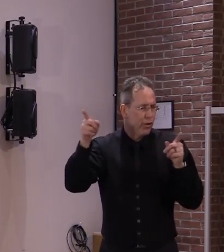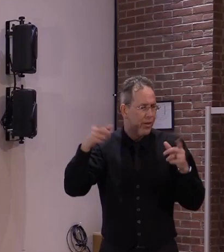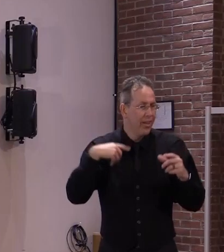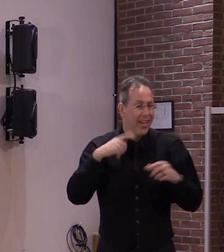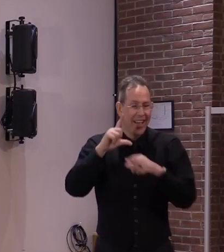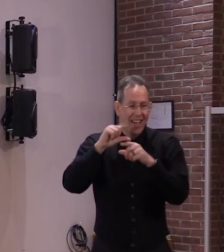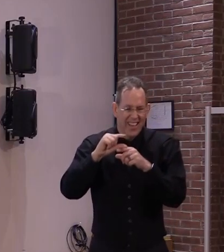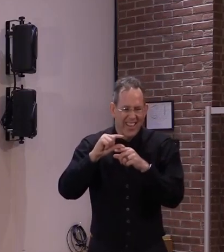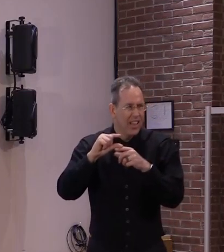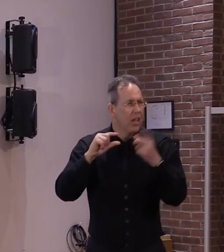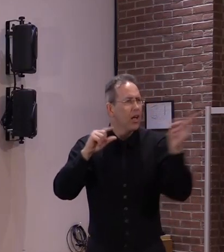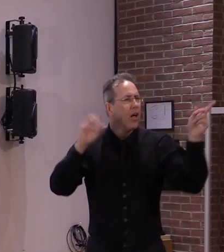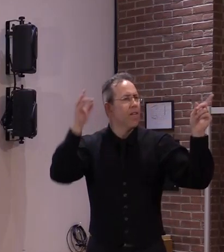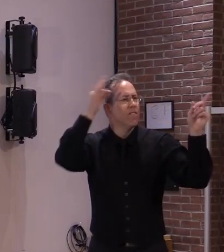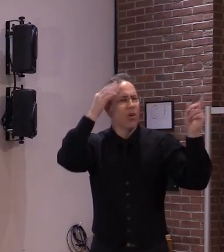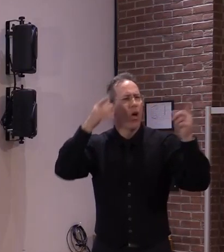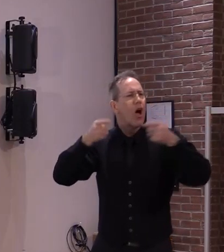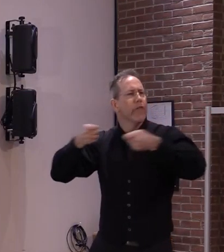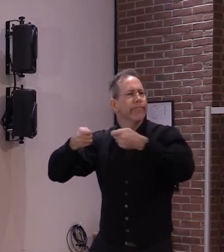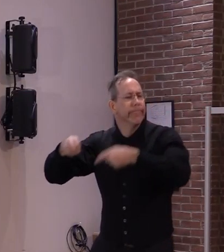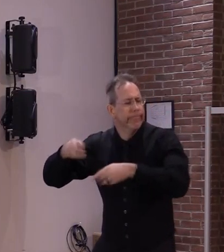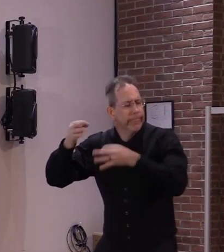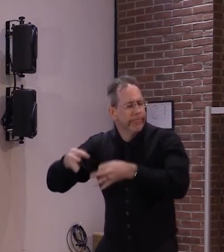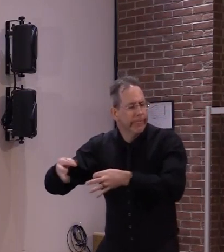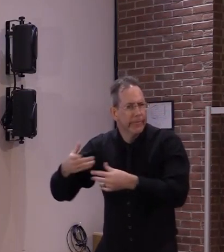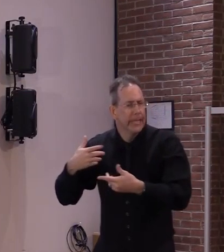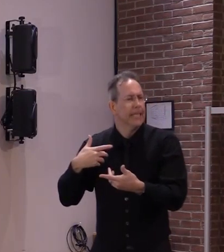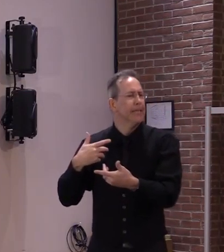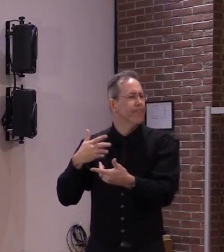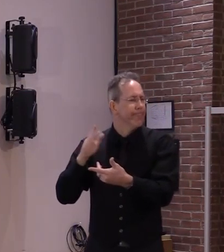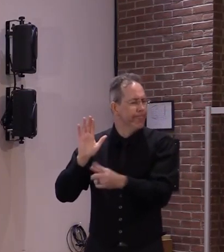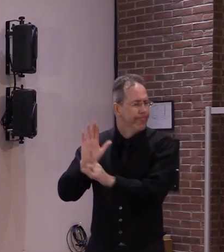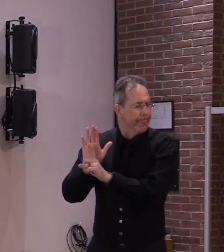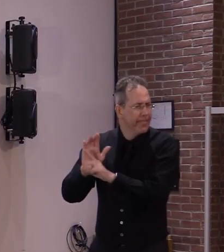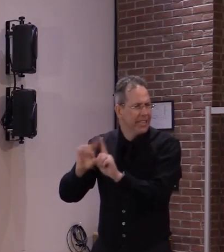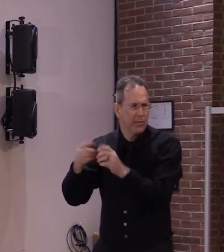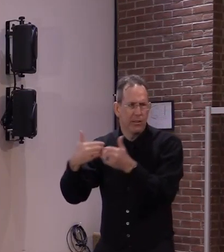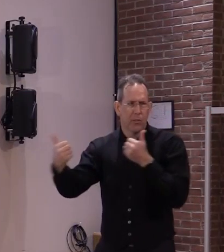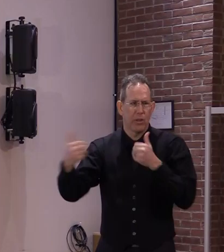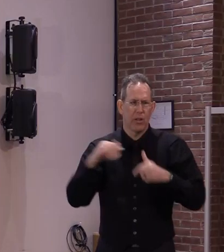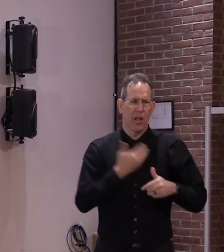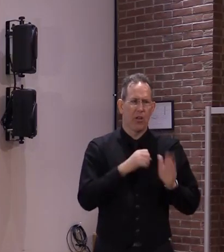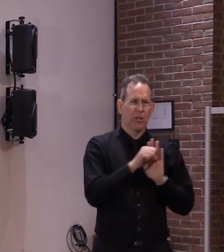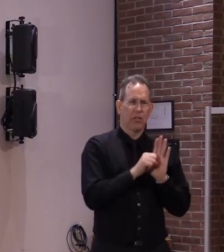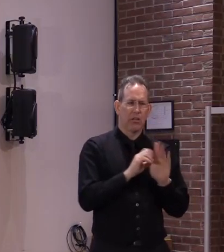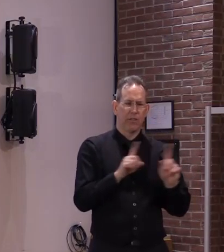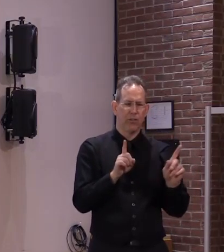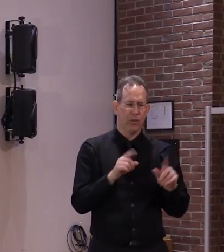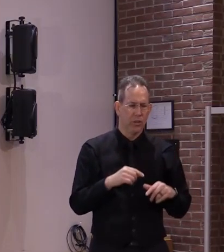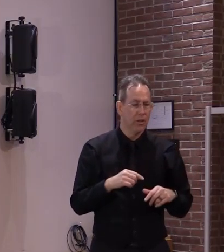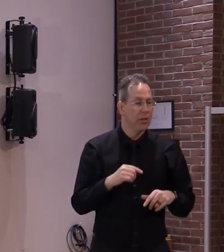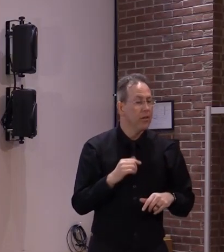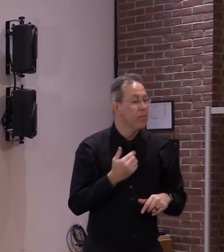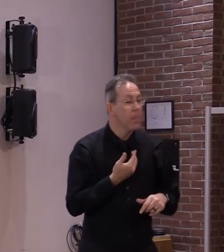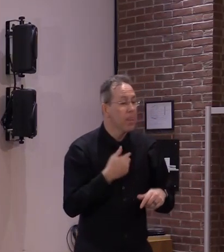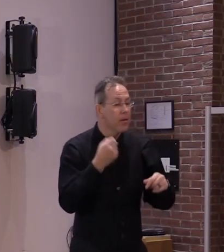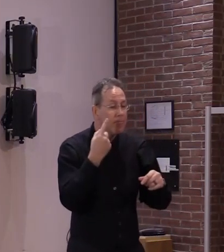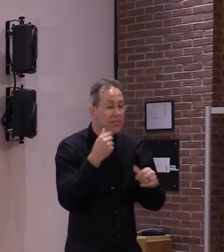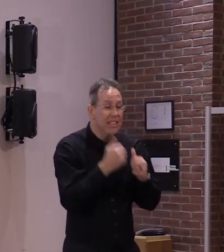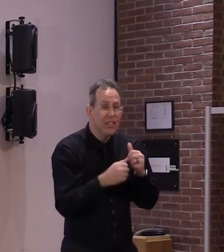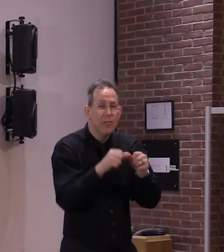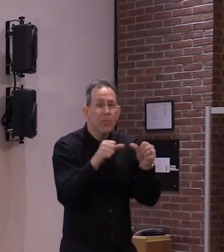but each facility has to sort of have guidelines that that sort of correspond